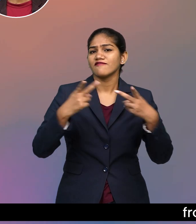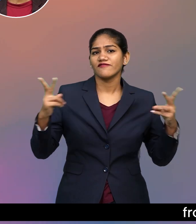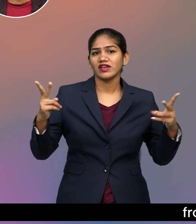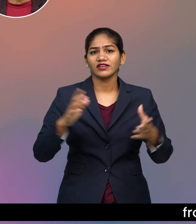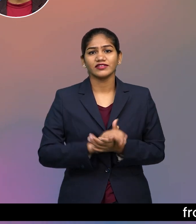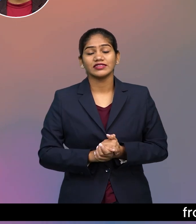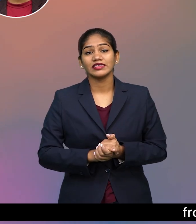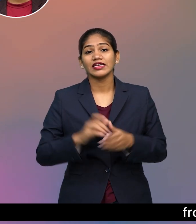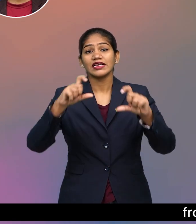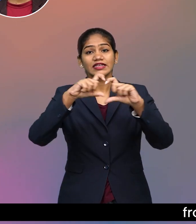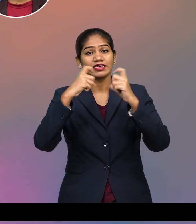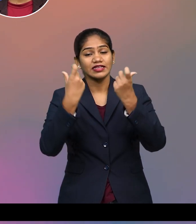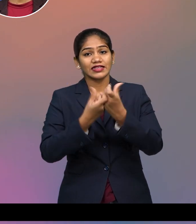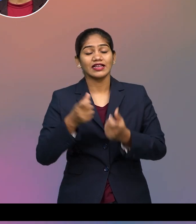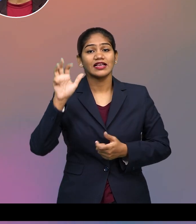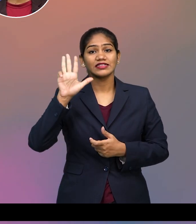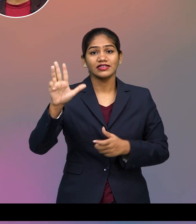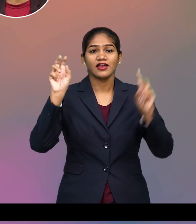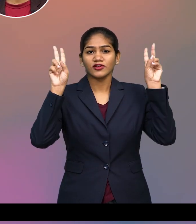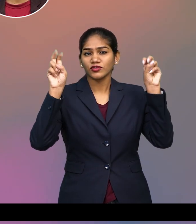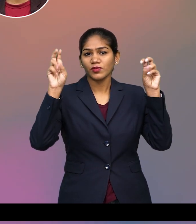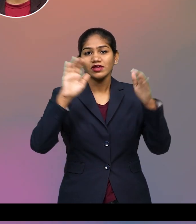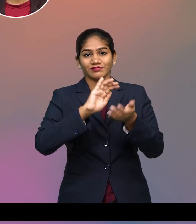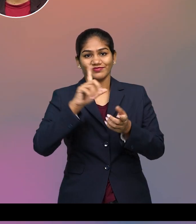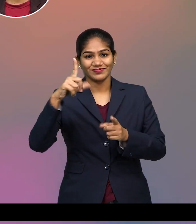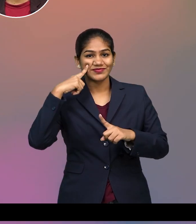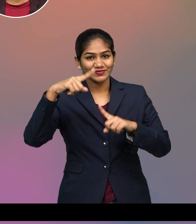From class 9th, topic lithosphere.